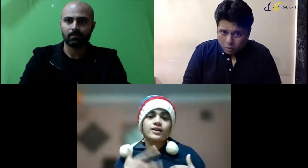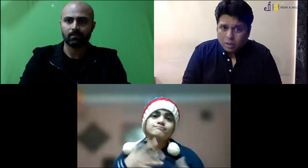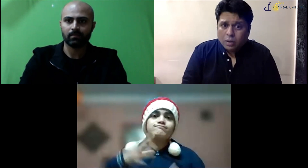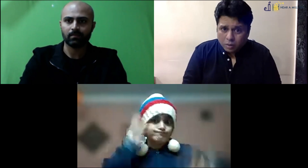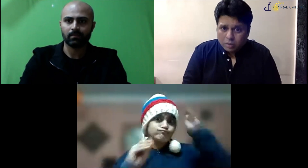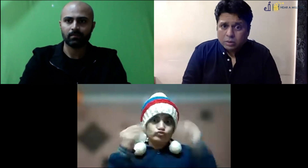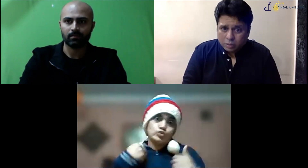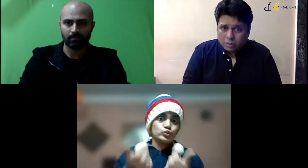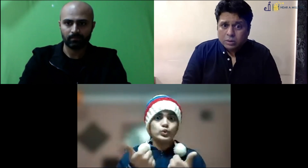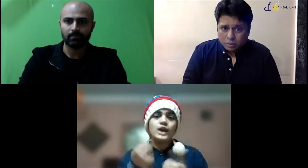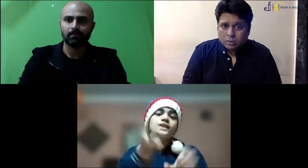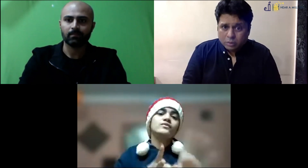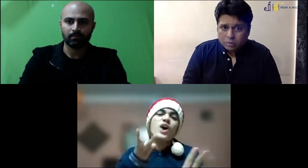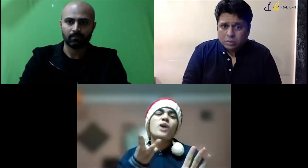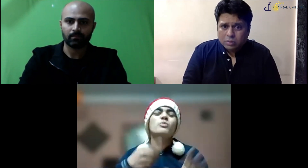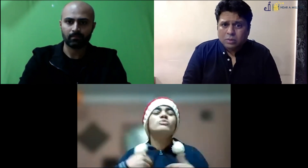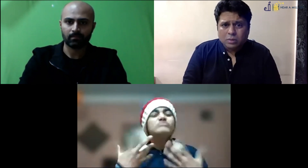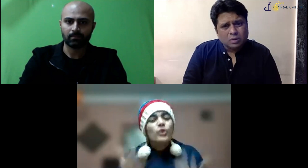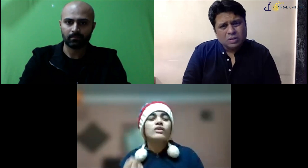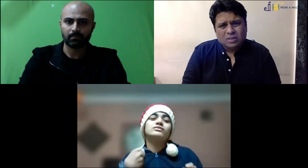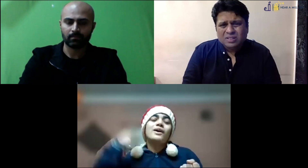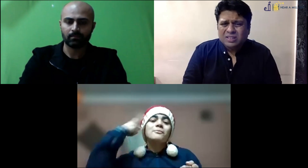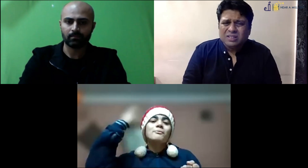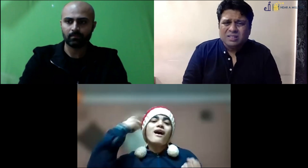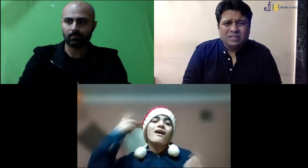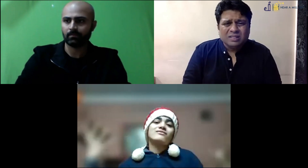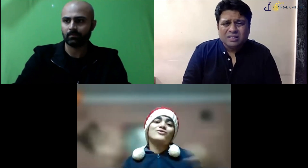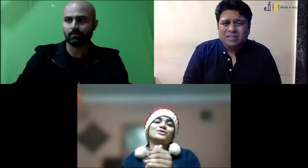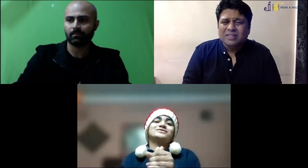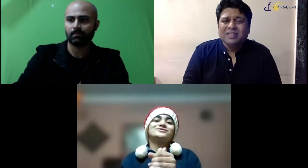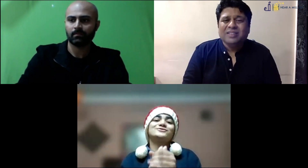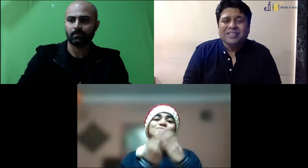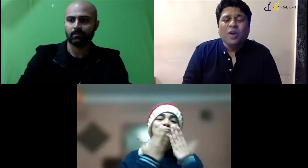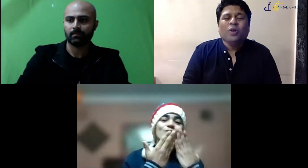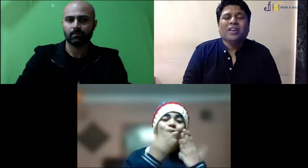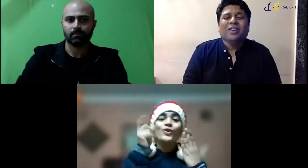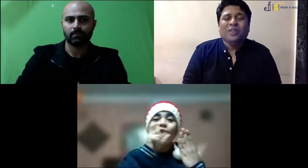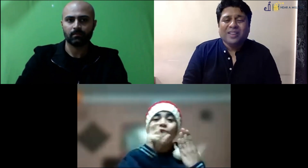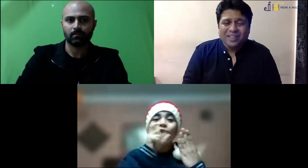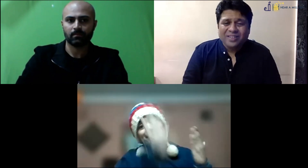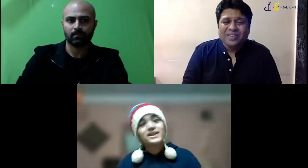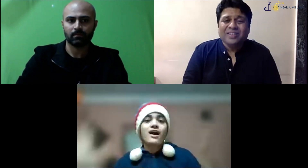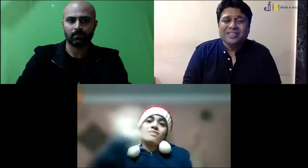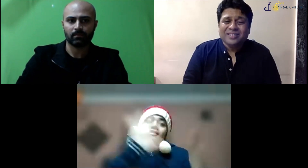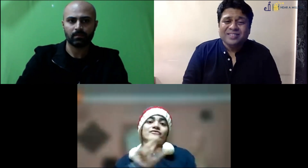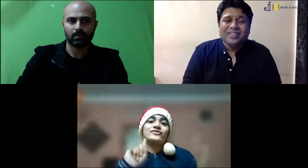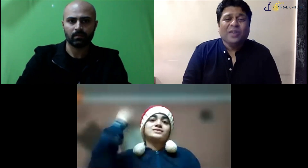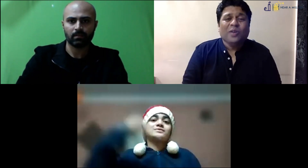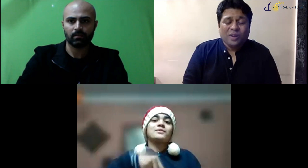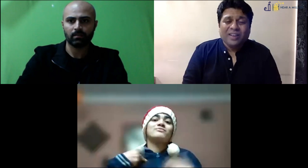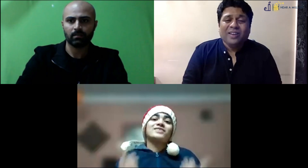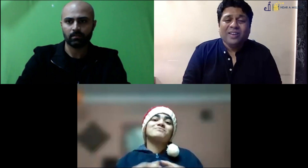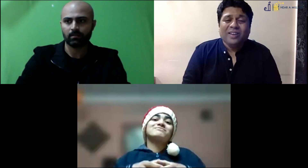it become difficult for me. I have the interpreters I'm learning, yes, but it's 3 years course, right? So I want to do